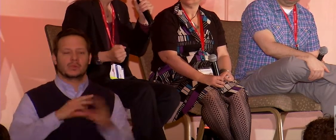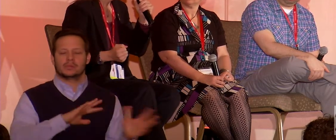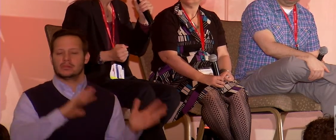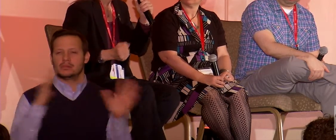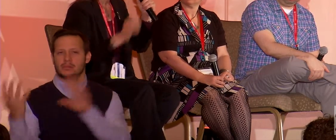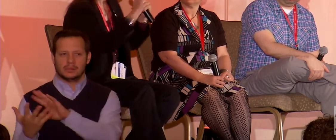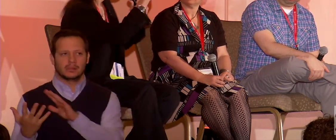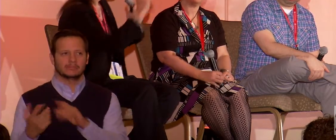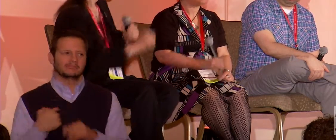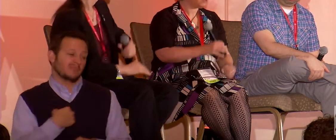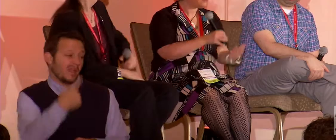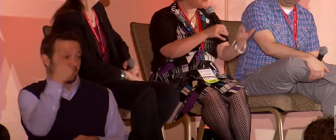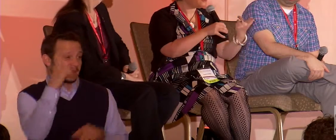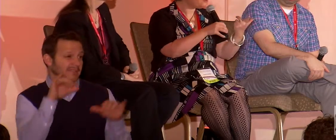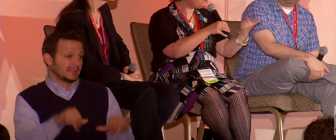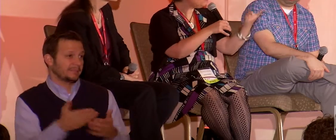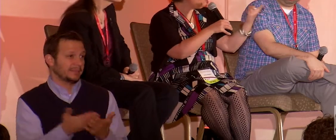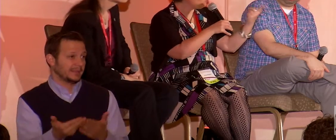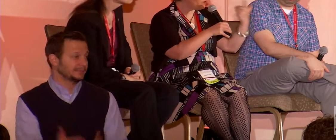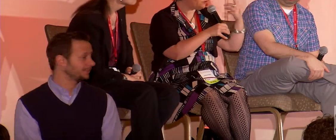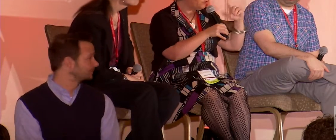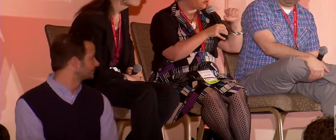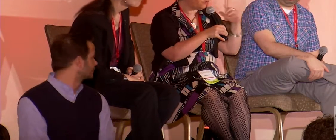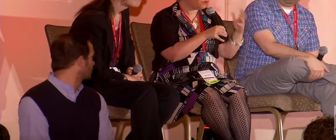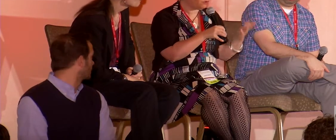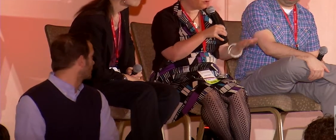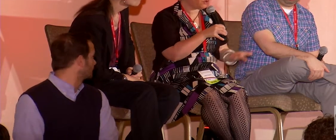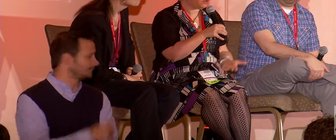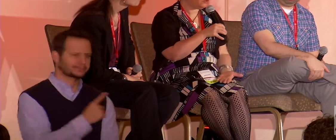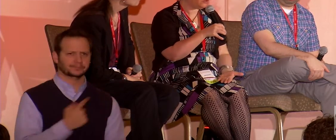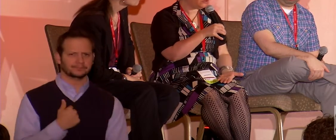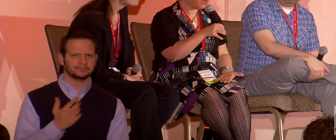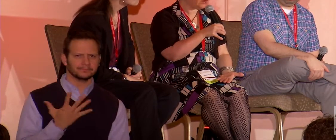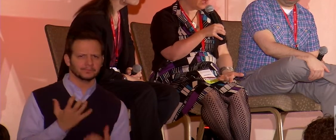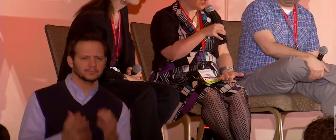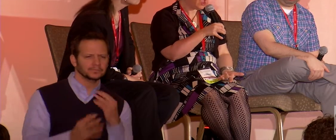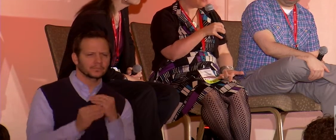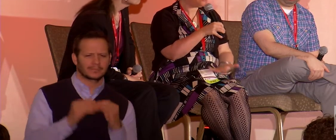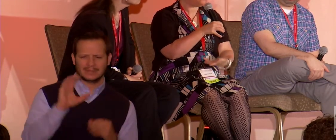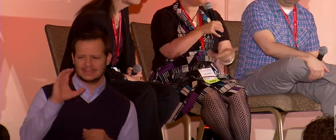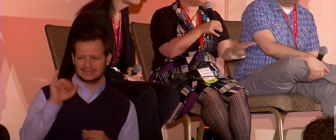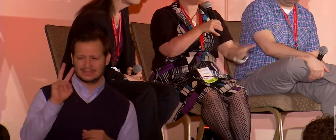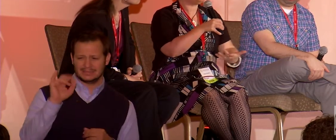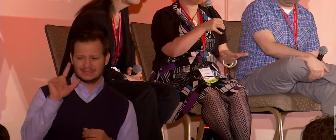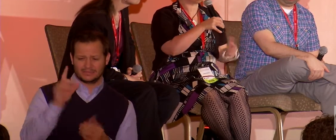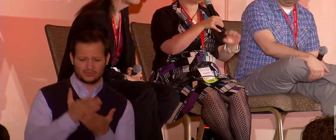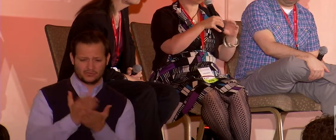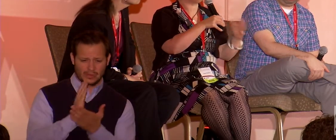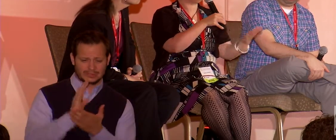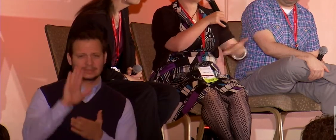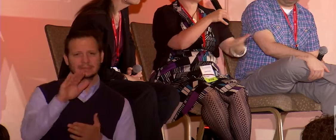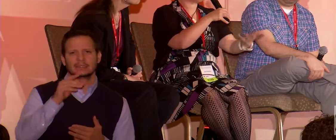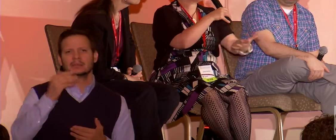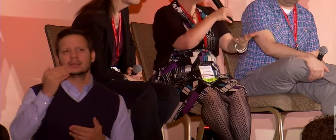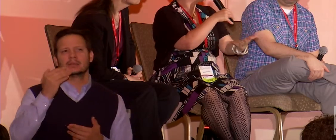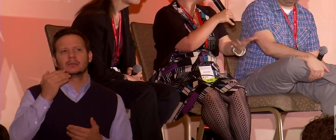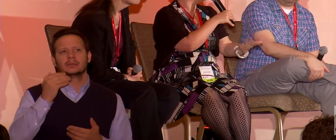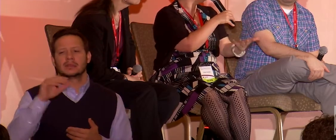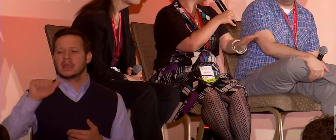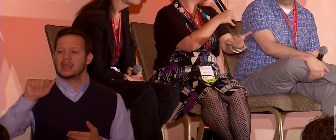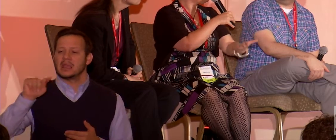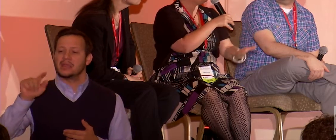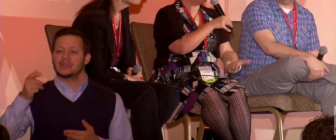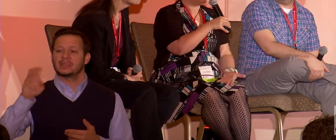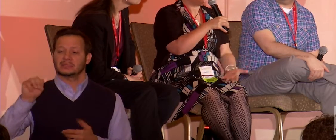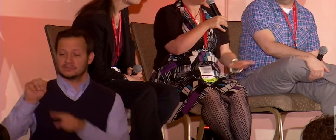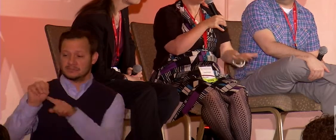thing. Okay. I just want to jump in on the civil rights question really, really quickly, which is that I think that when we talk about the question of, you know, is atheism a civil